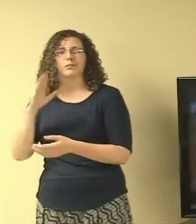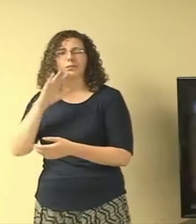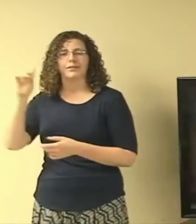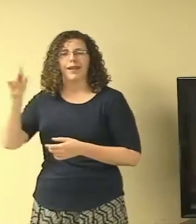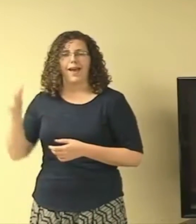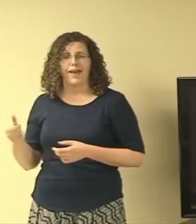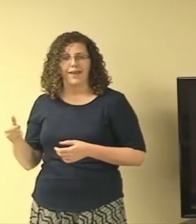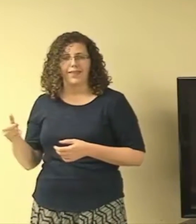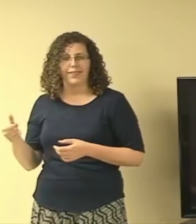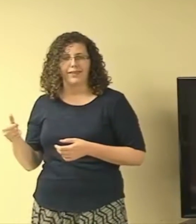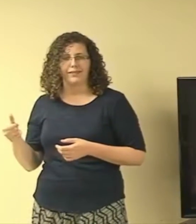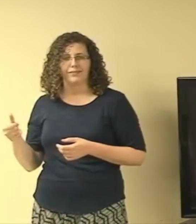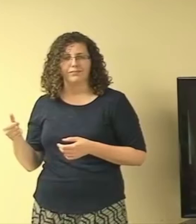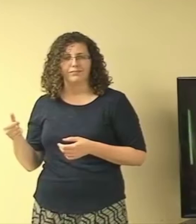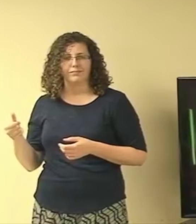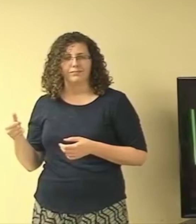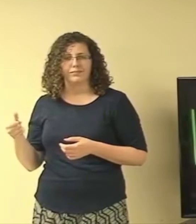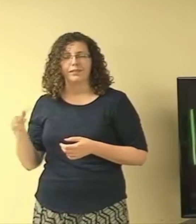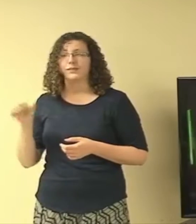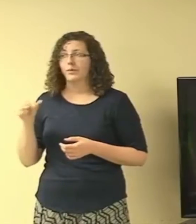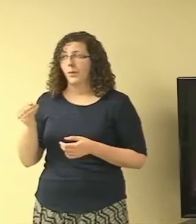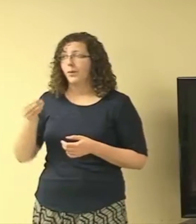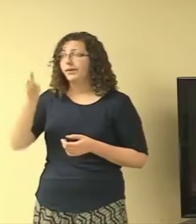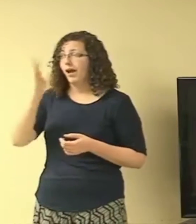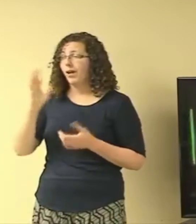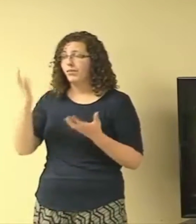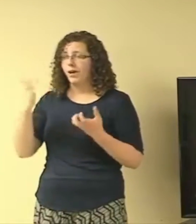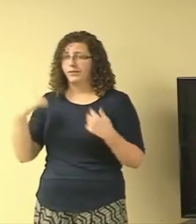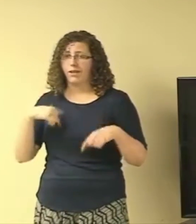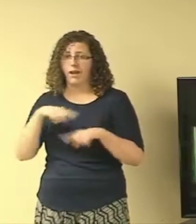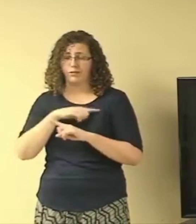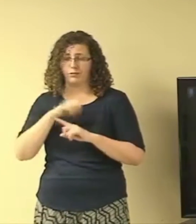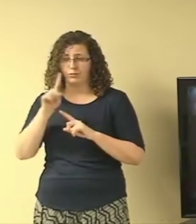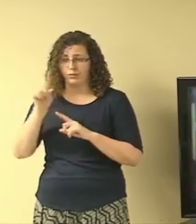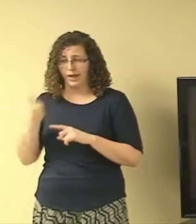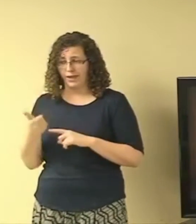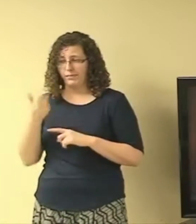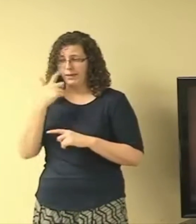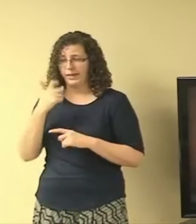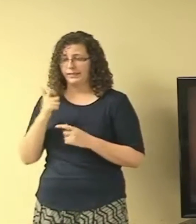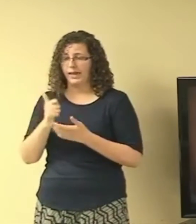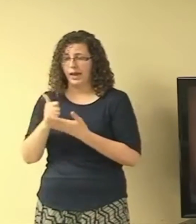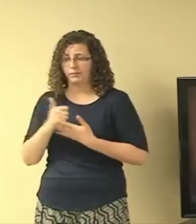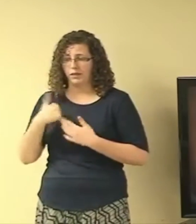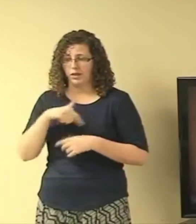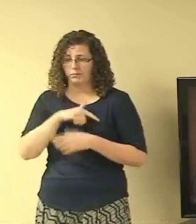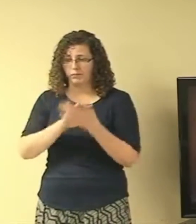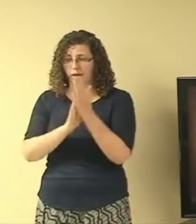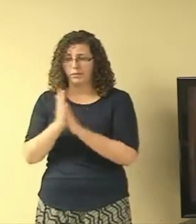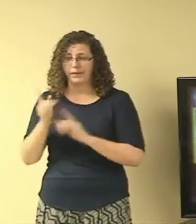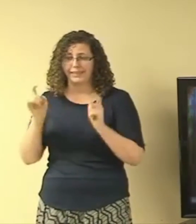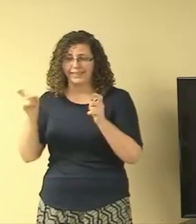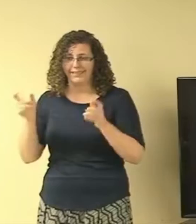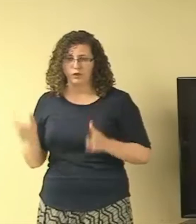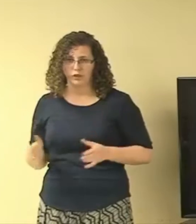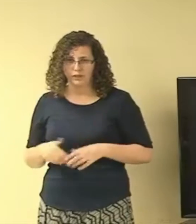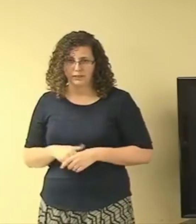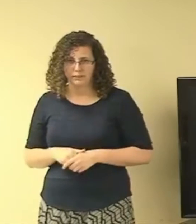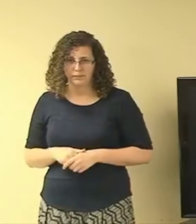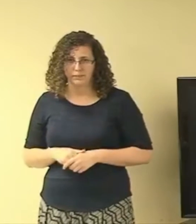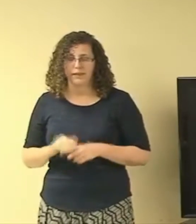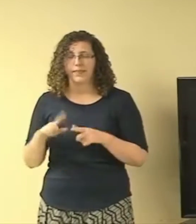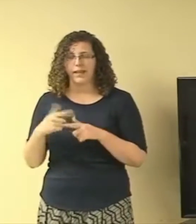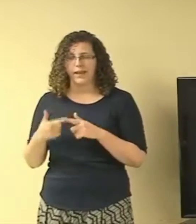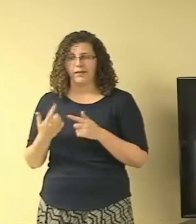wants to make us over in his image. The tithe is to the local church, and above that is doing cool stuff in Jesus' name, which we're going to close up with